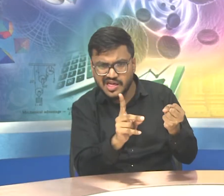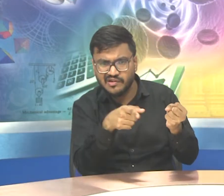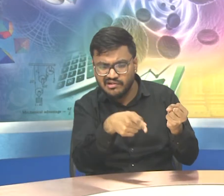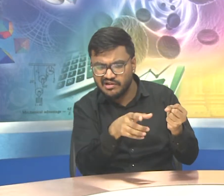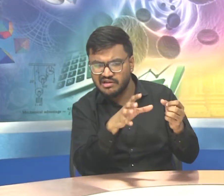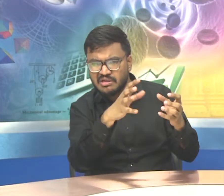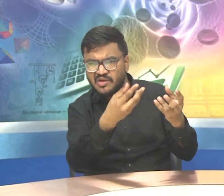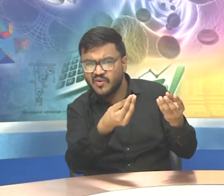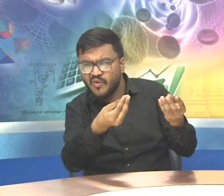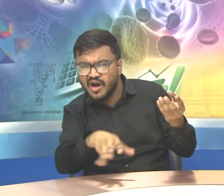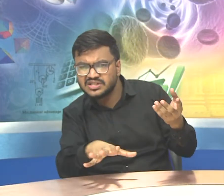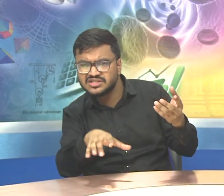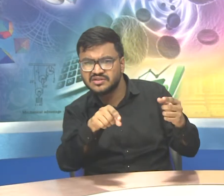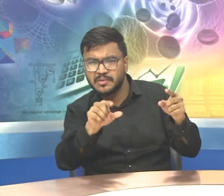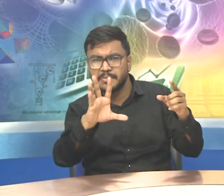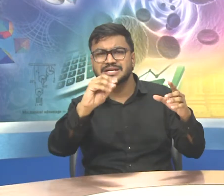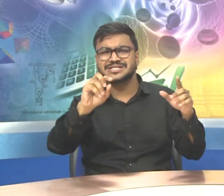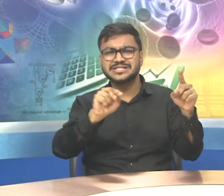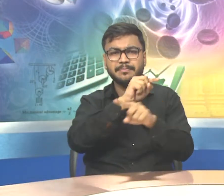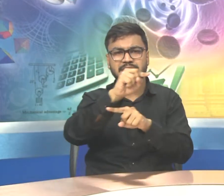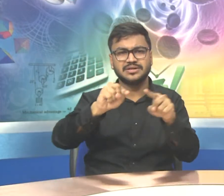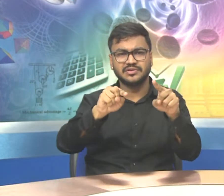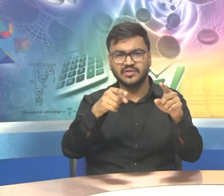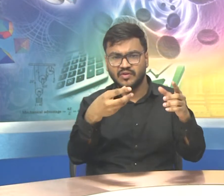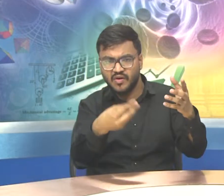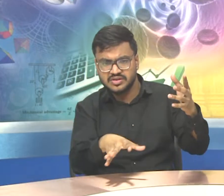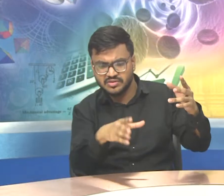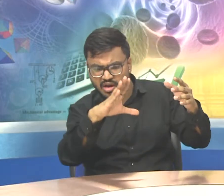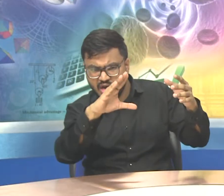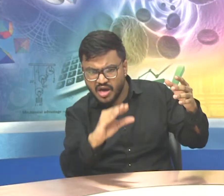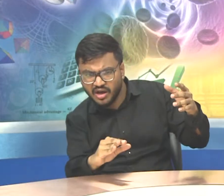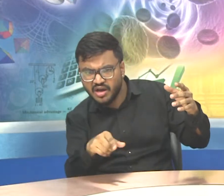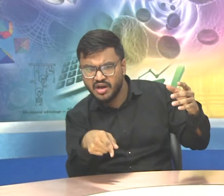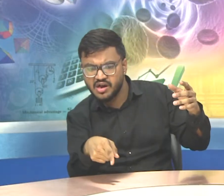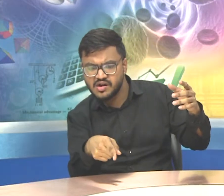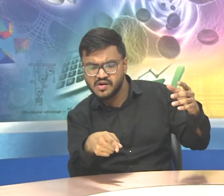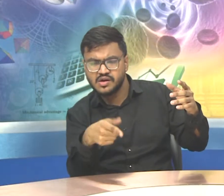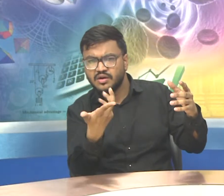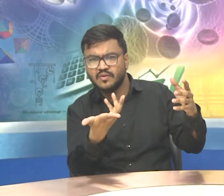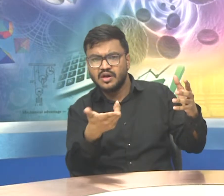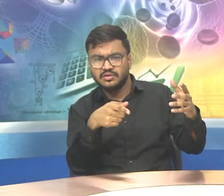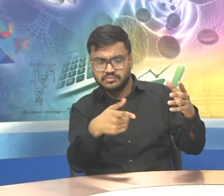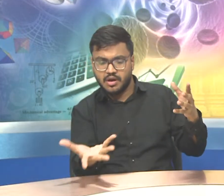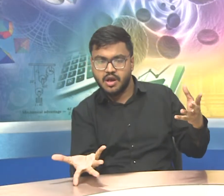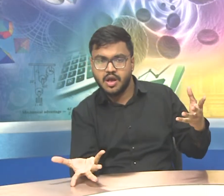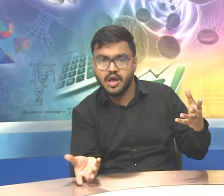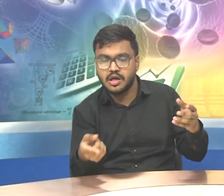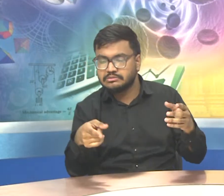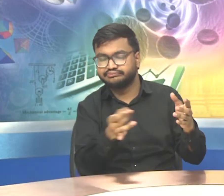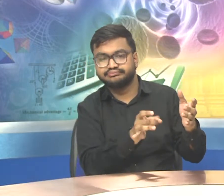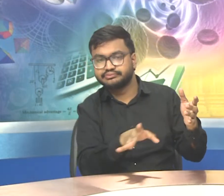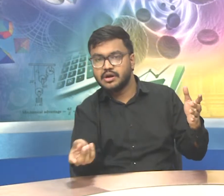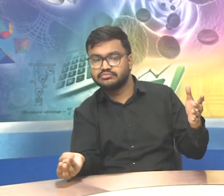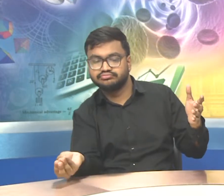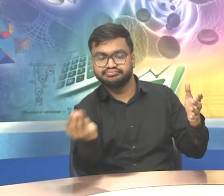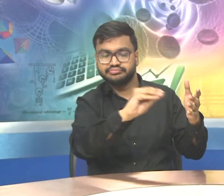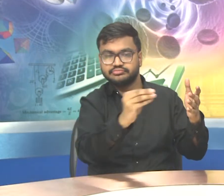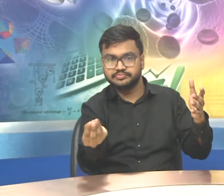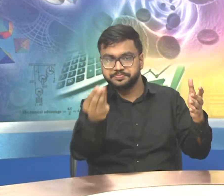To be elected, a candidate must get more than 50% of the total